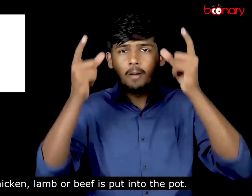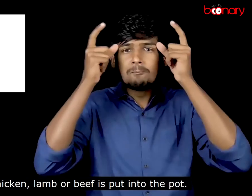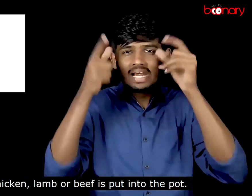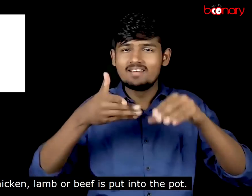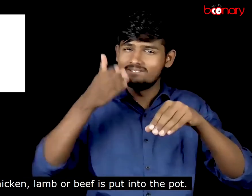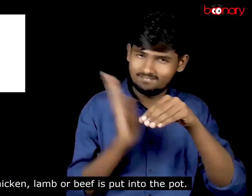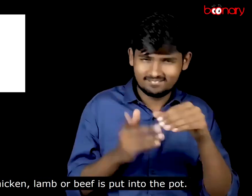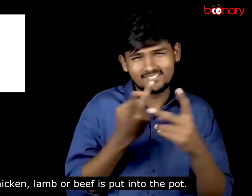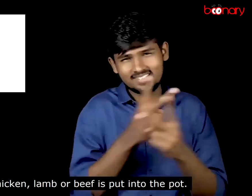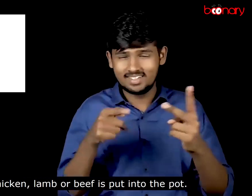put into the pot.